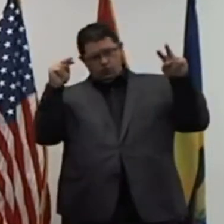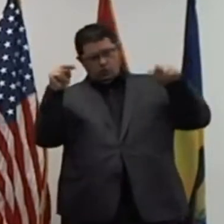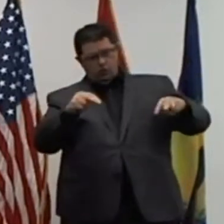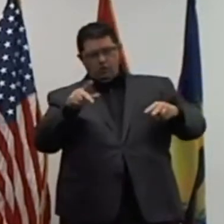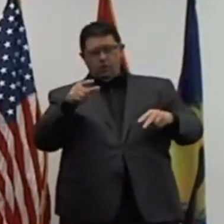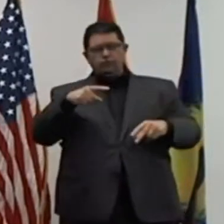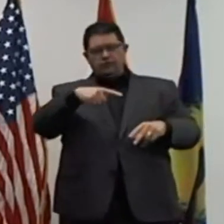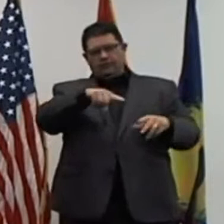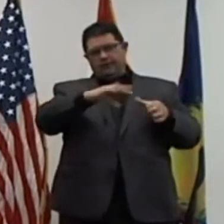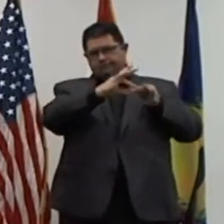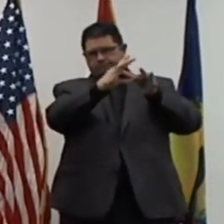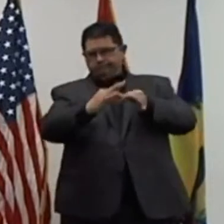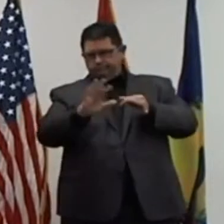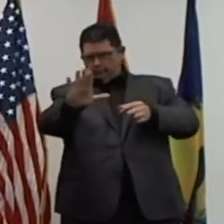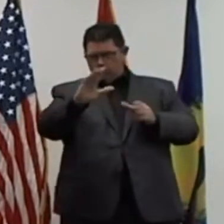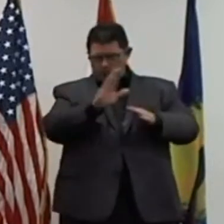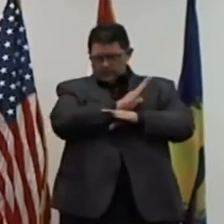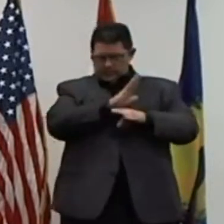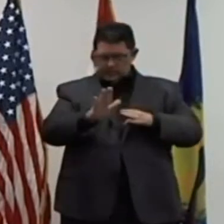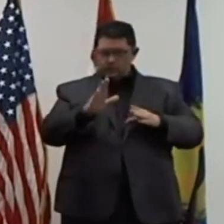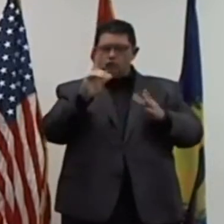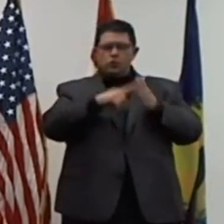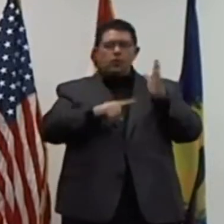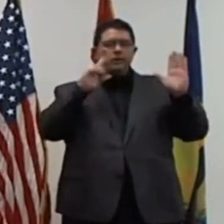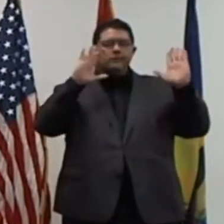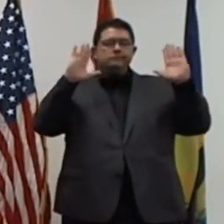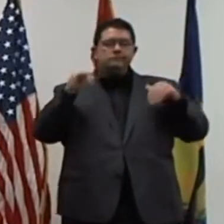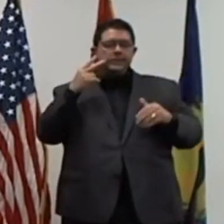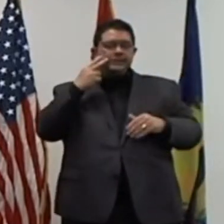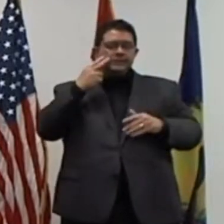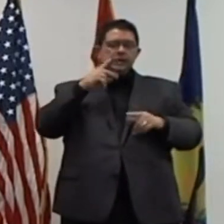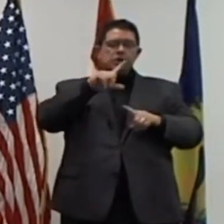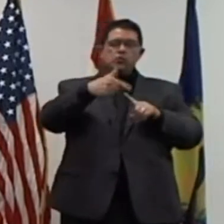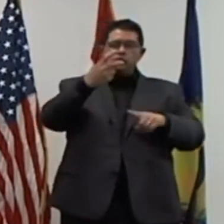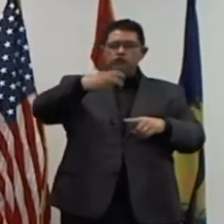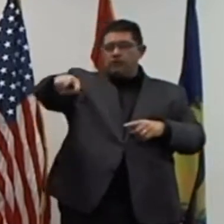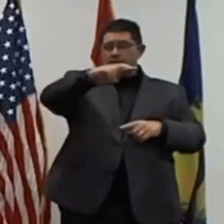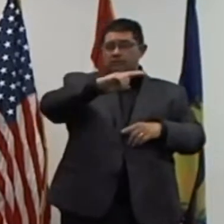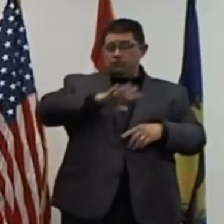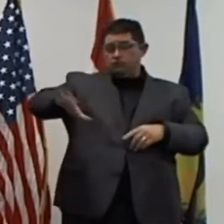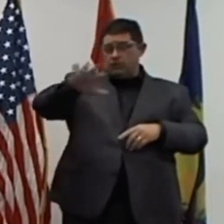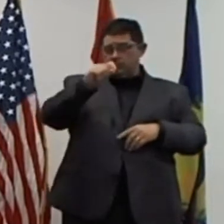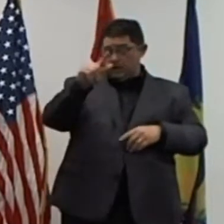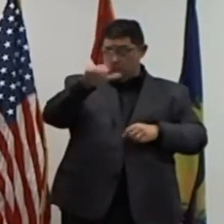or if you're interested in what you should expect to see when you're traveling around St. Louis County.